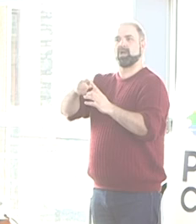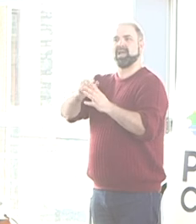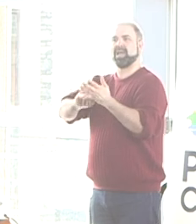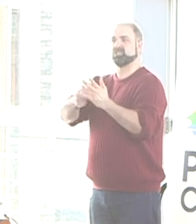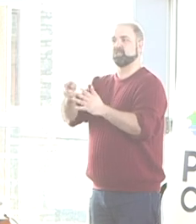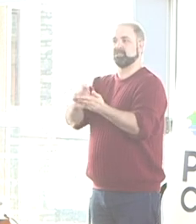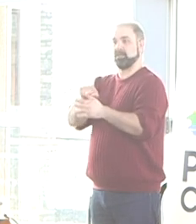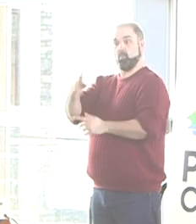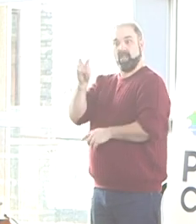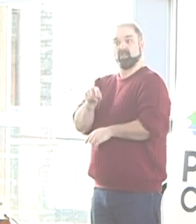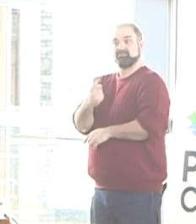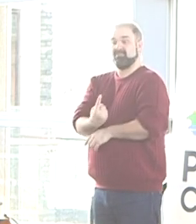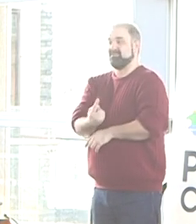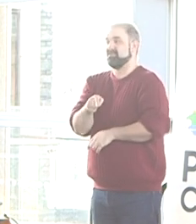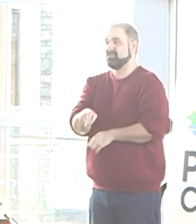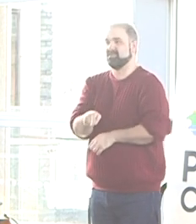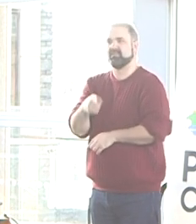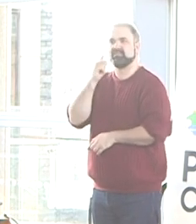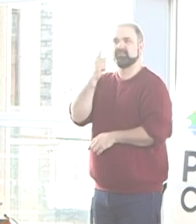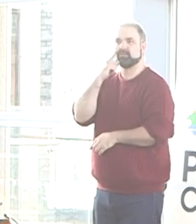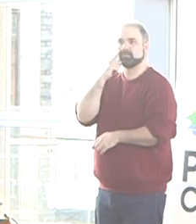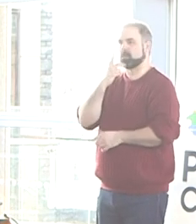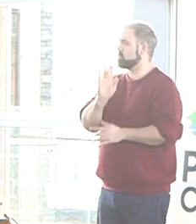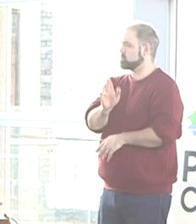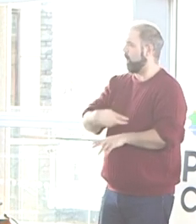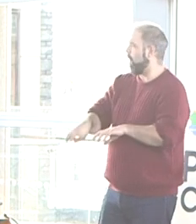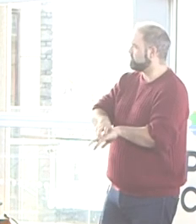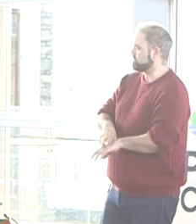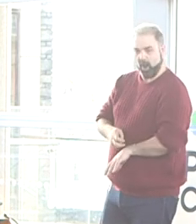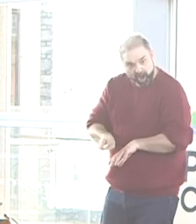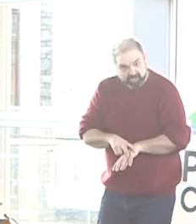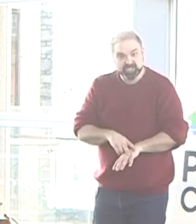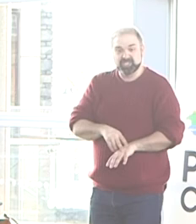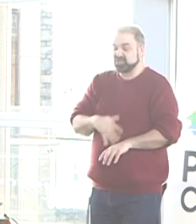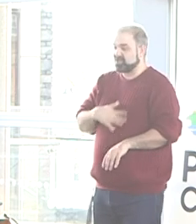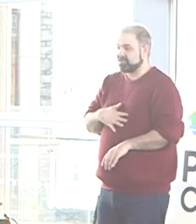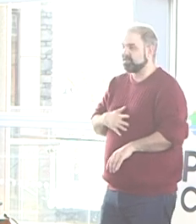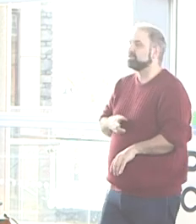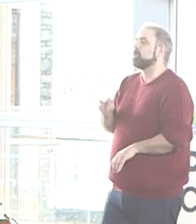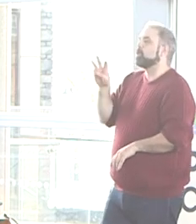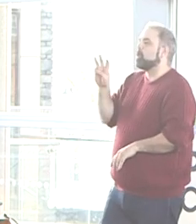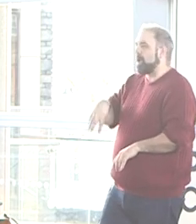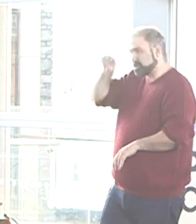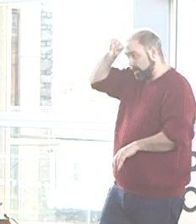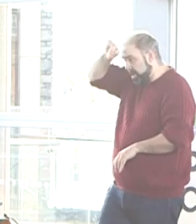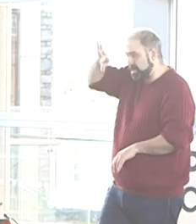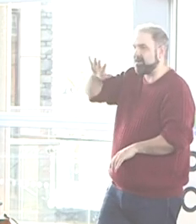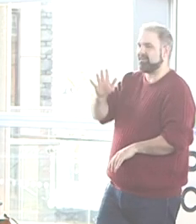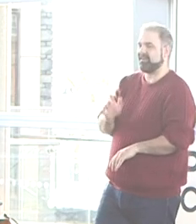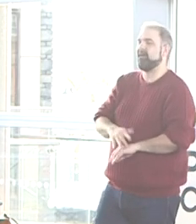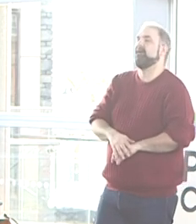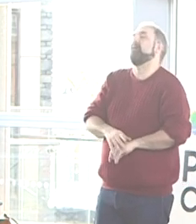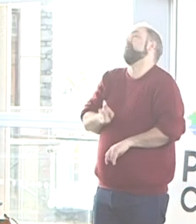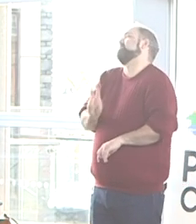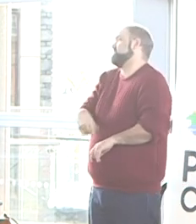Welsh. And if you saw the film, he's Irish. Yeah. Sorry, I'm wrong. Those Welsh miners. Yes, it was Welsh miners. Yeah. But